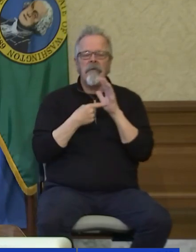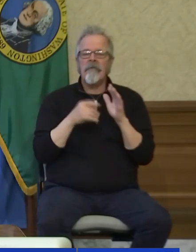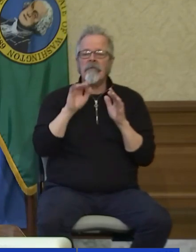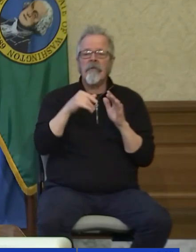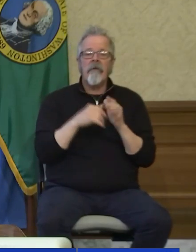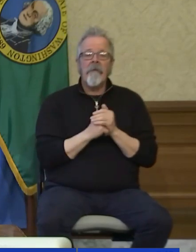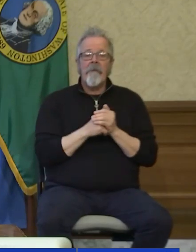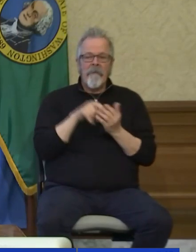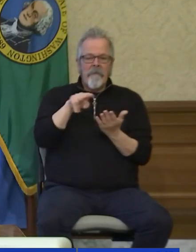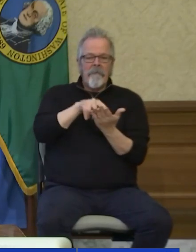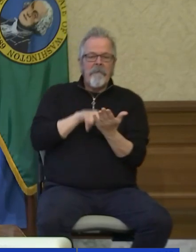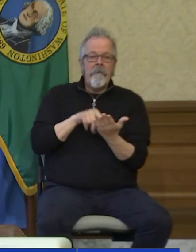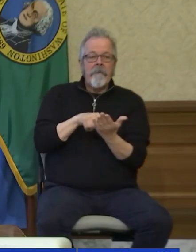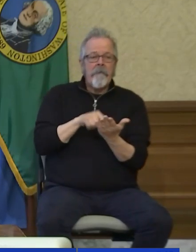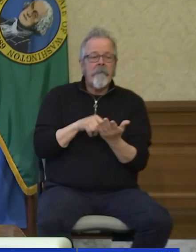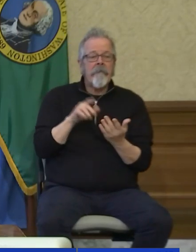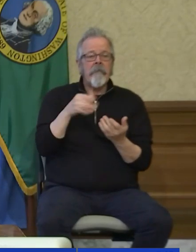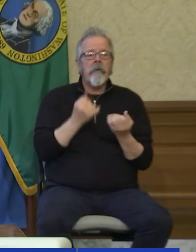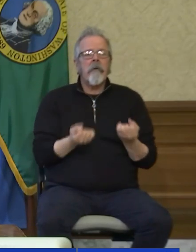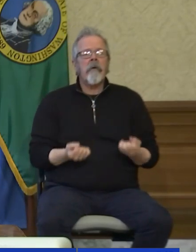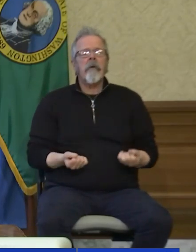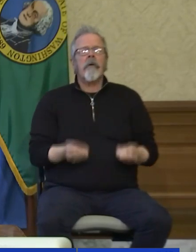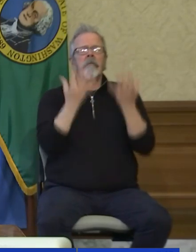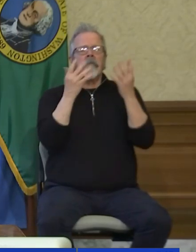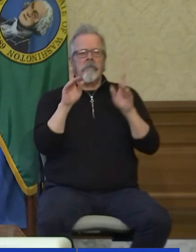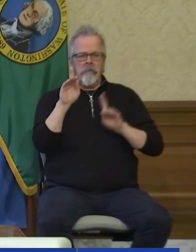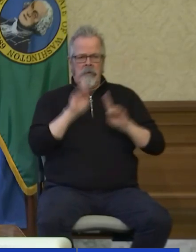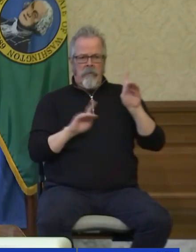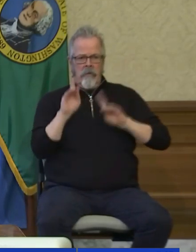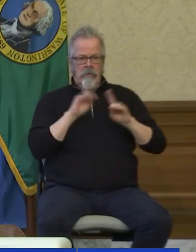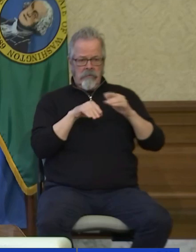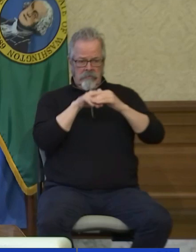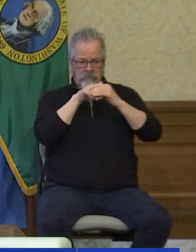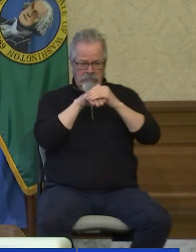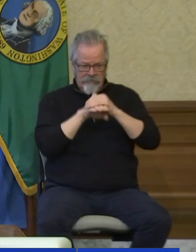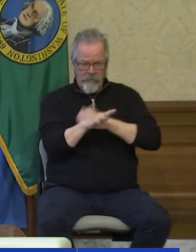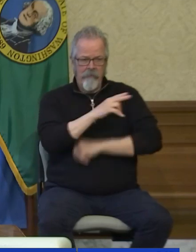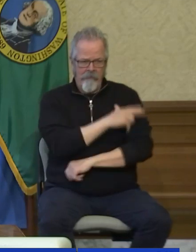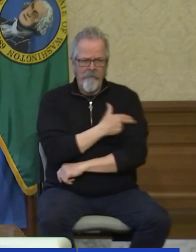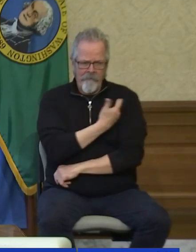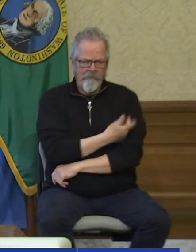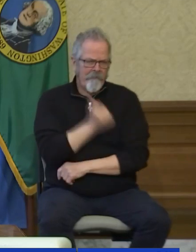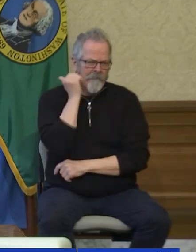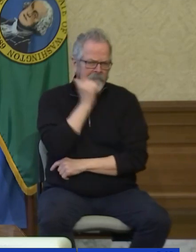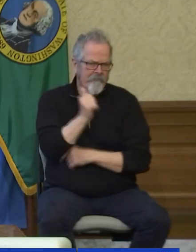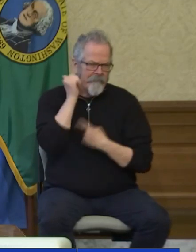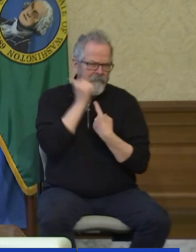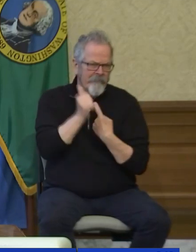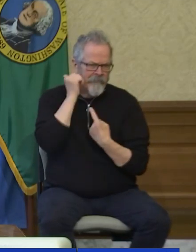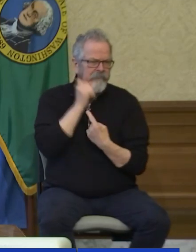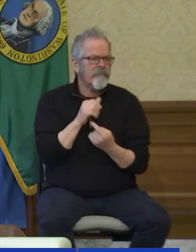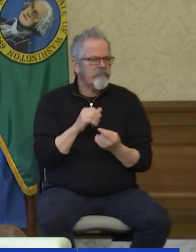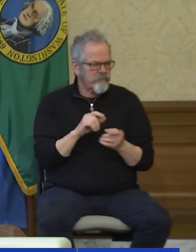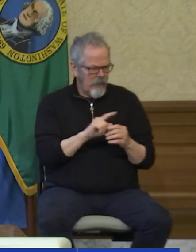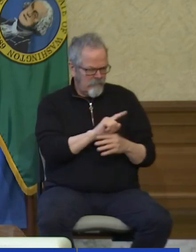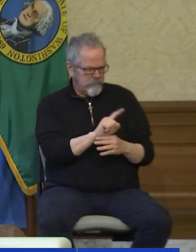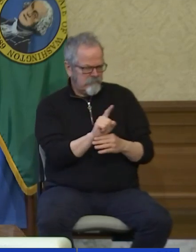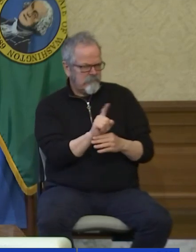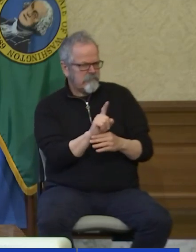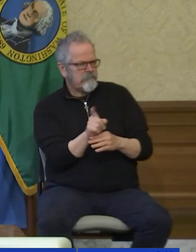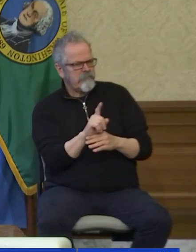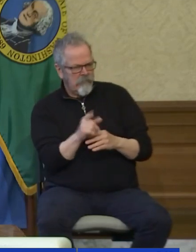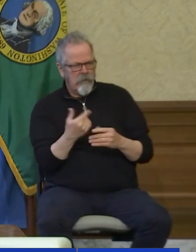hospital rates of hospitalization per day with people with COVID-like illness. We look at the deaths per day,